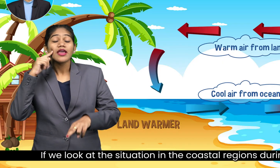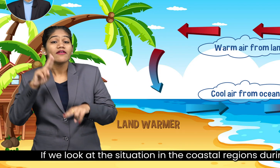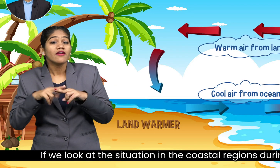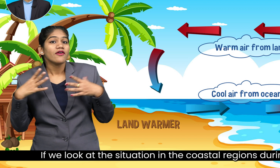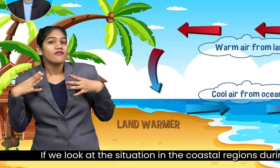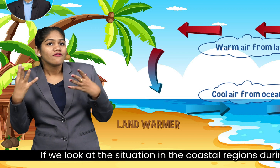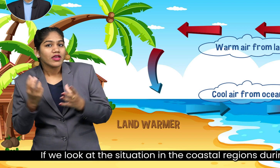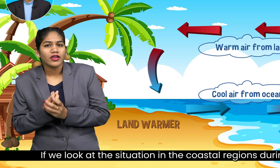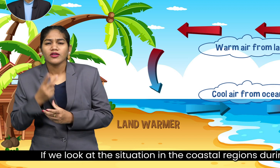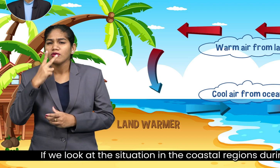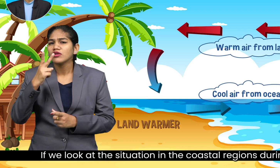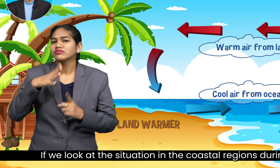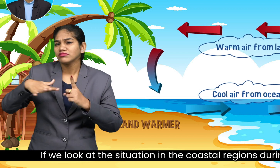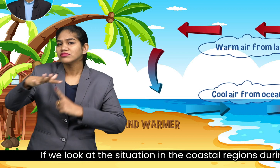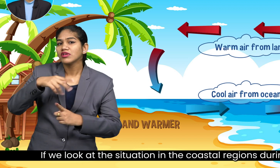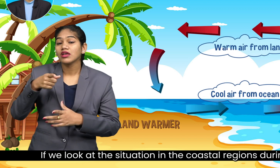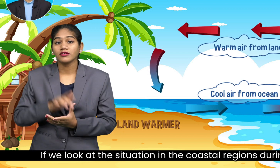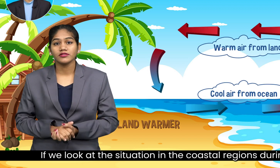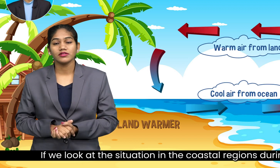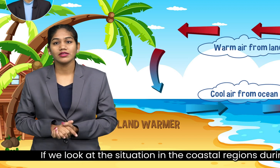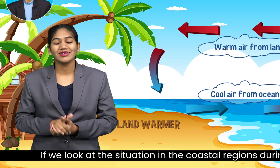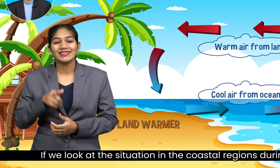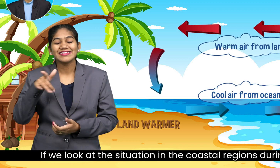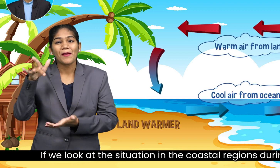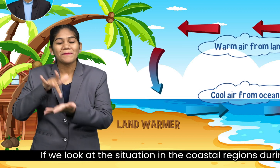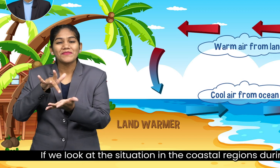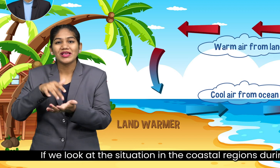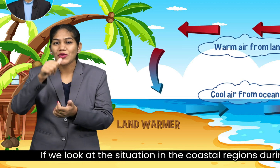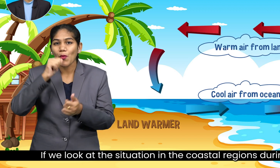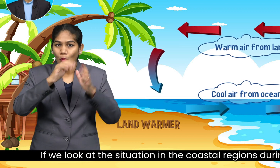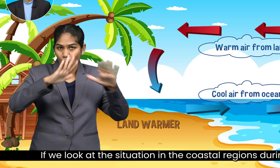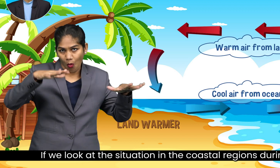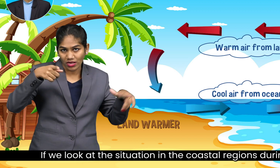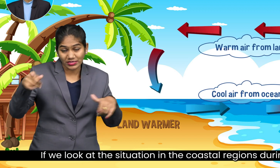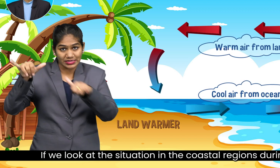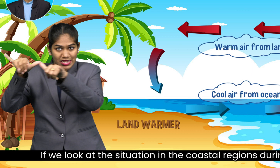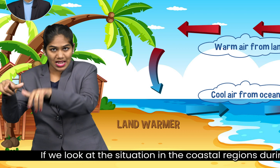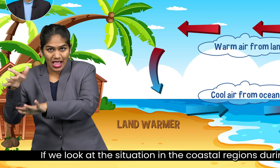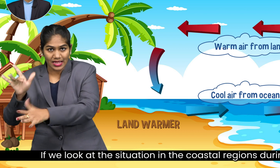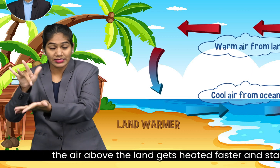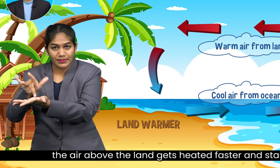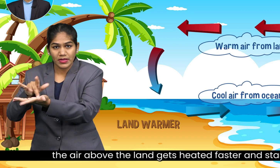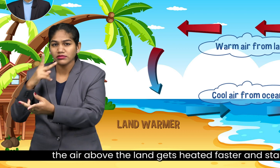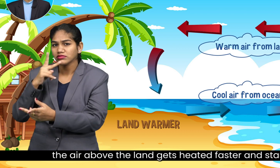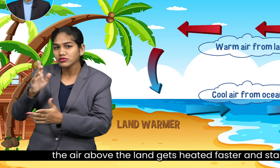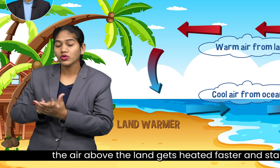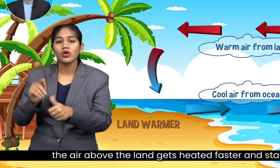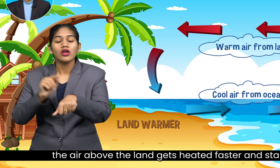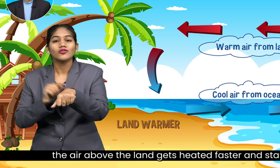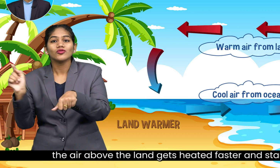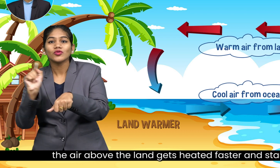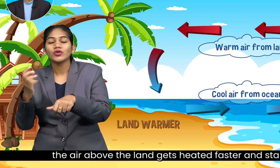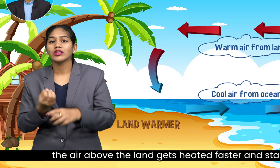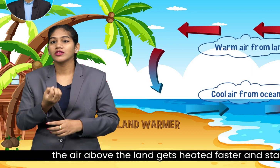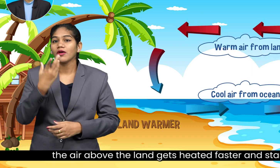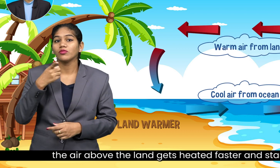If we look at the situation in the coastal regions during the day, the air above the